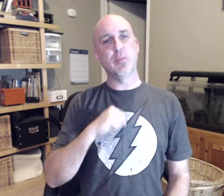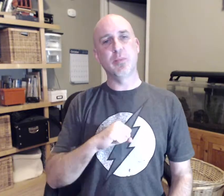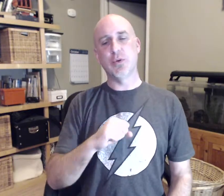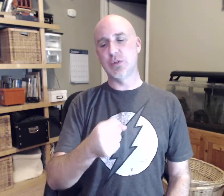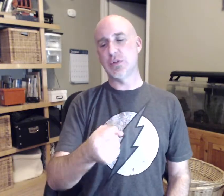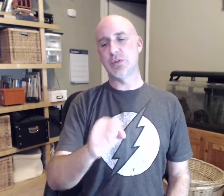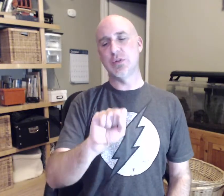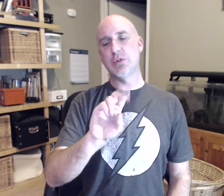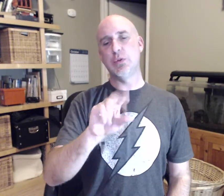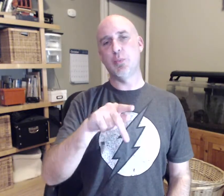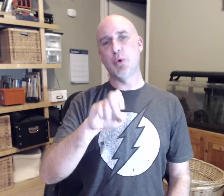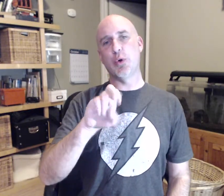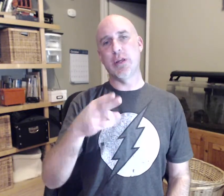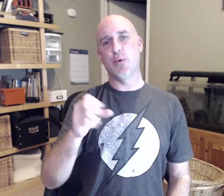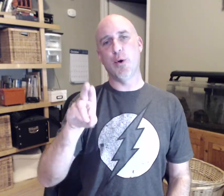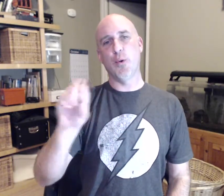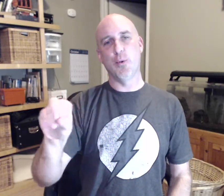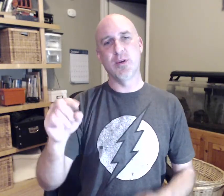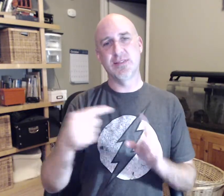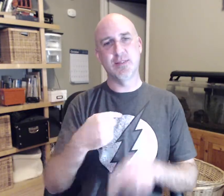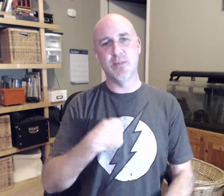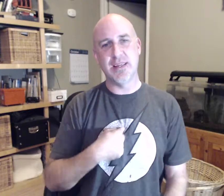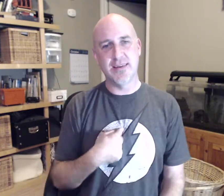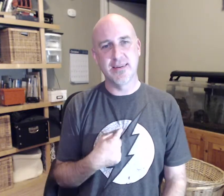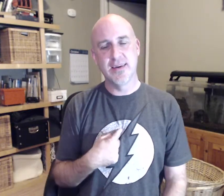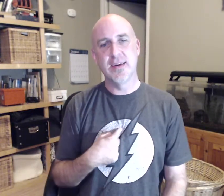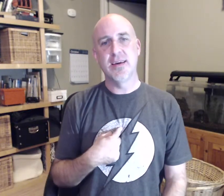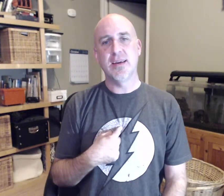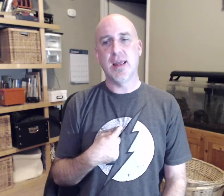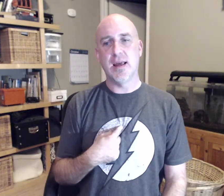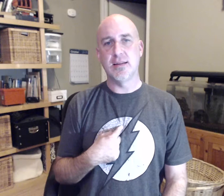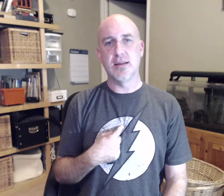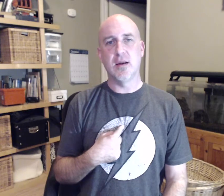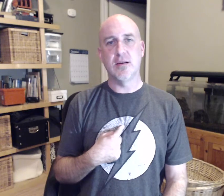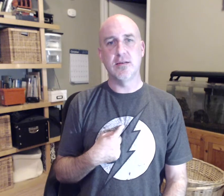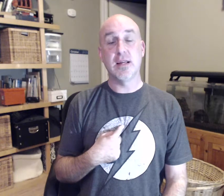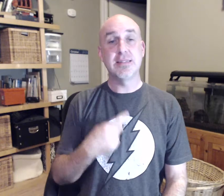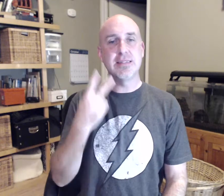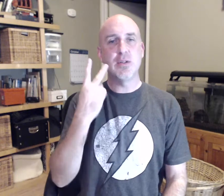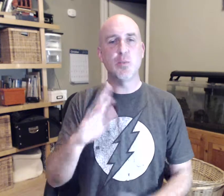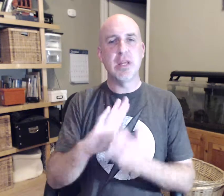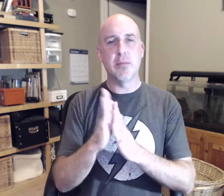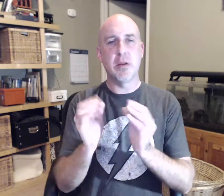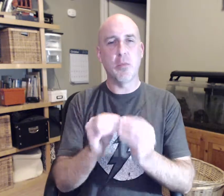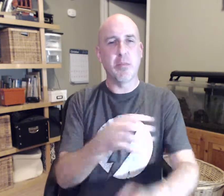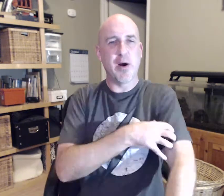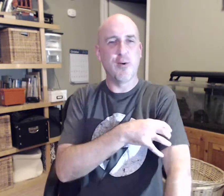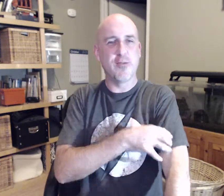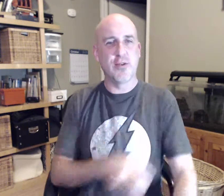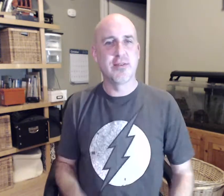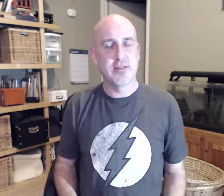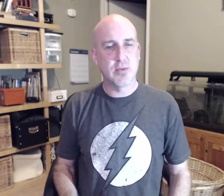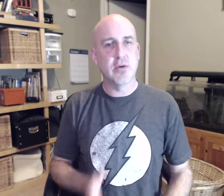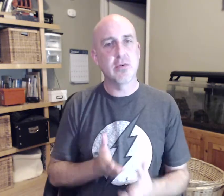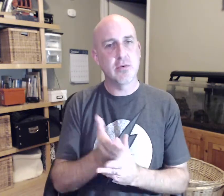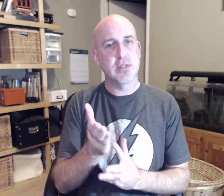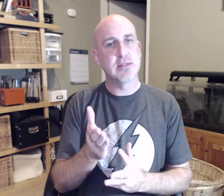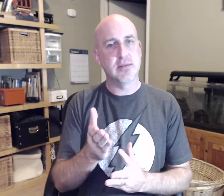you're a superhero to me. And I see you becoming more powerful as we go through this. And